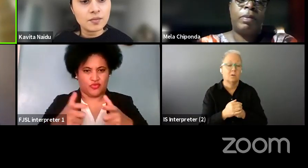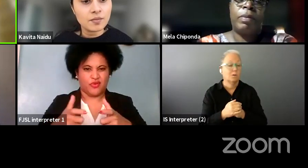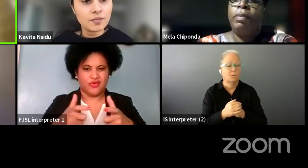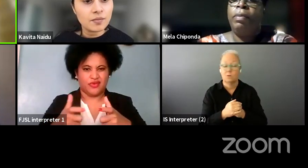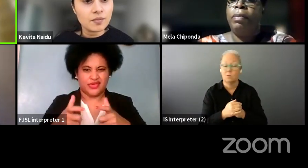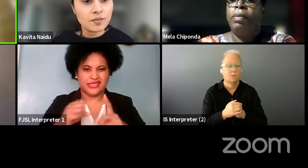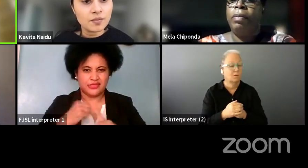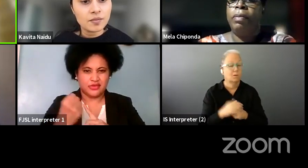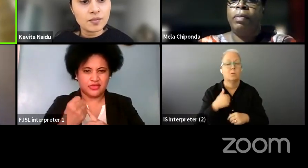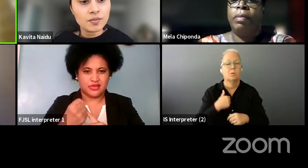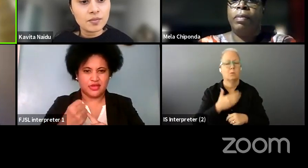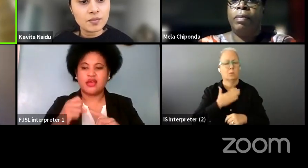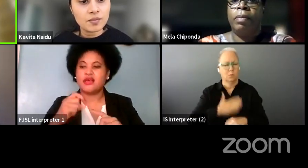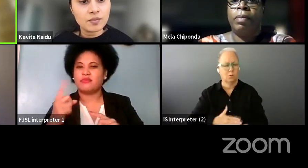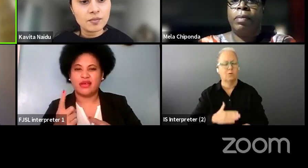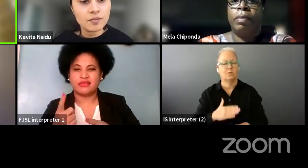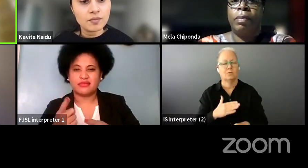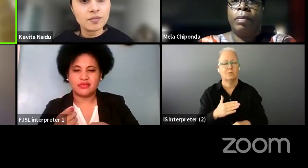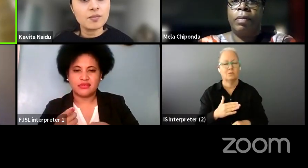more of